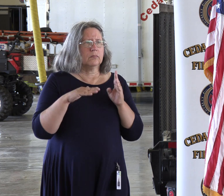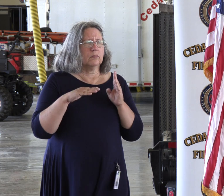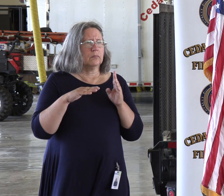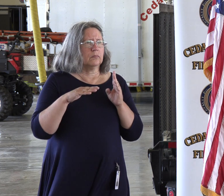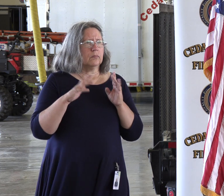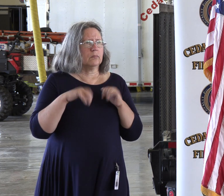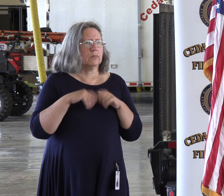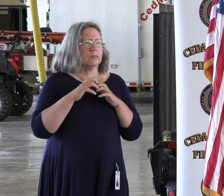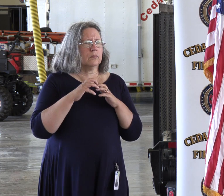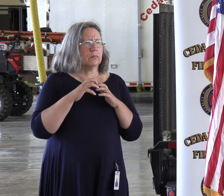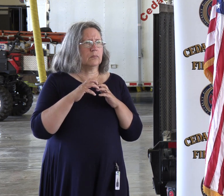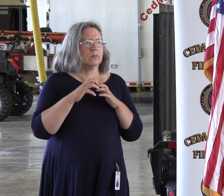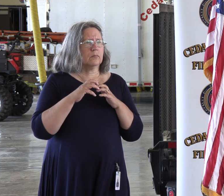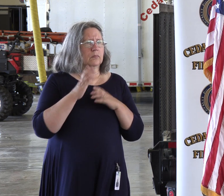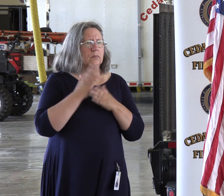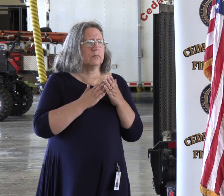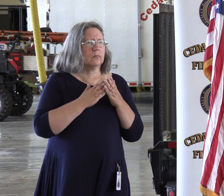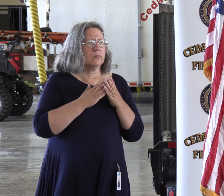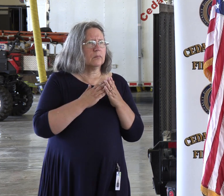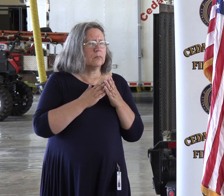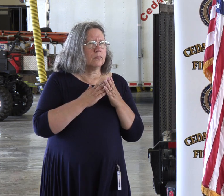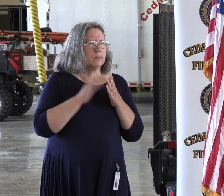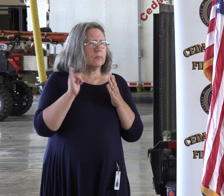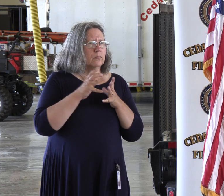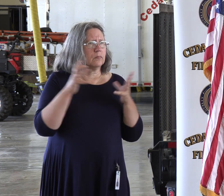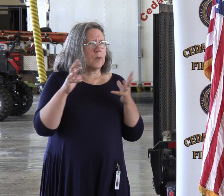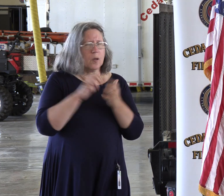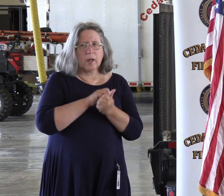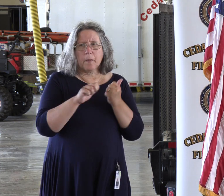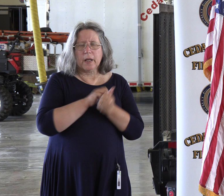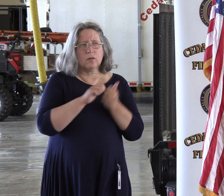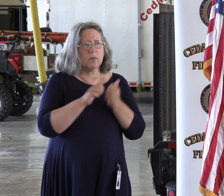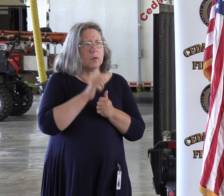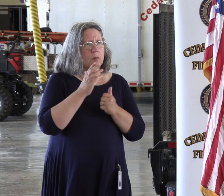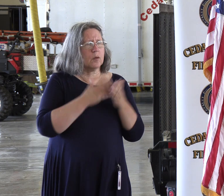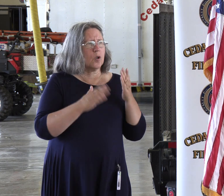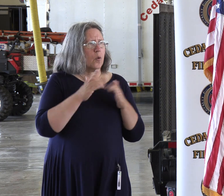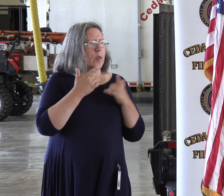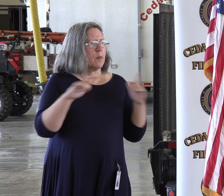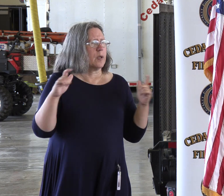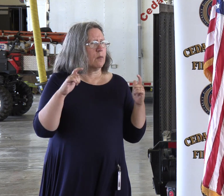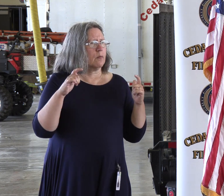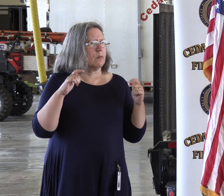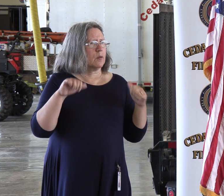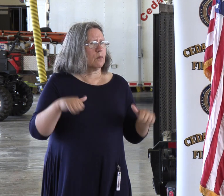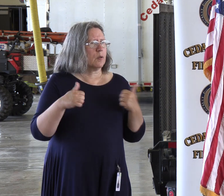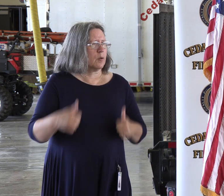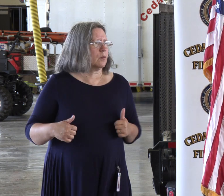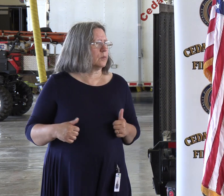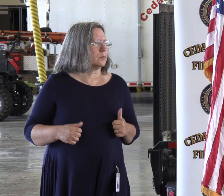some respects. Obviously, some of them I'm sure there's a lot of damage there, but what are some of the main challenges that you guys see in these